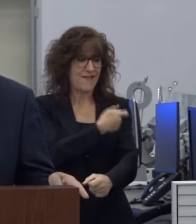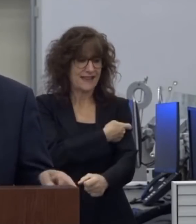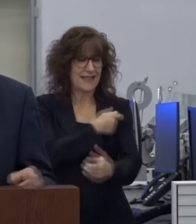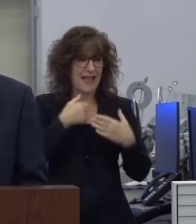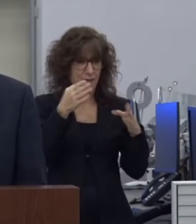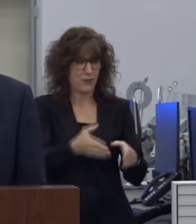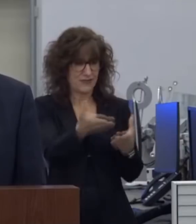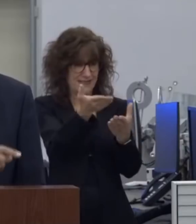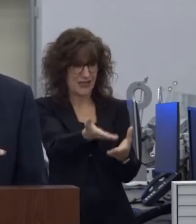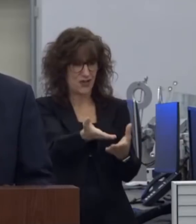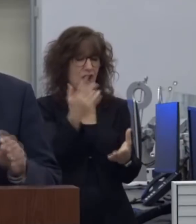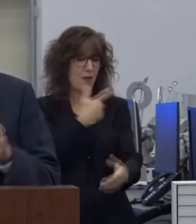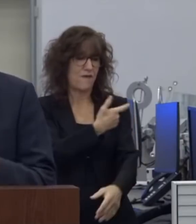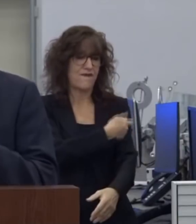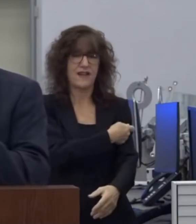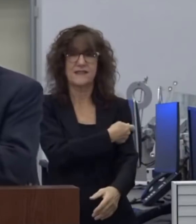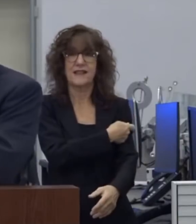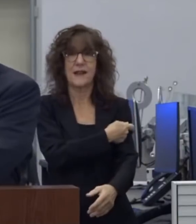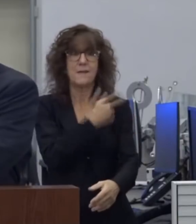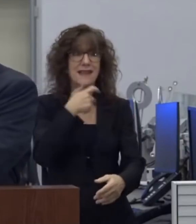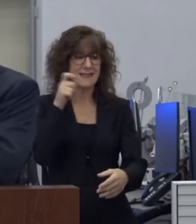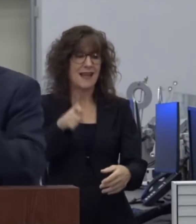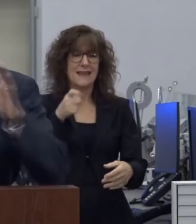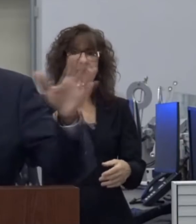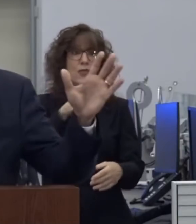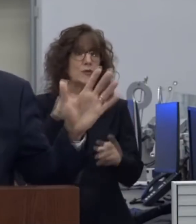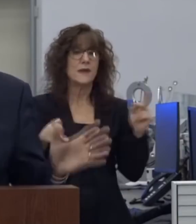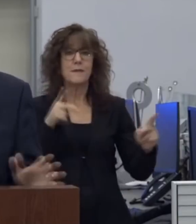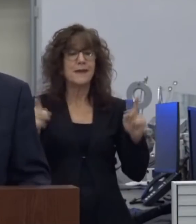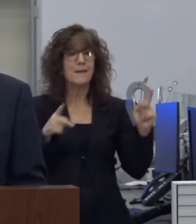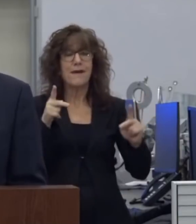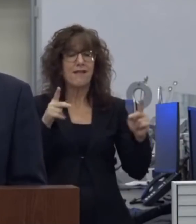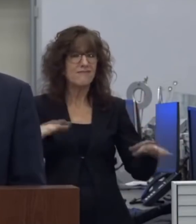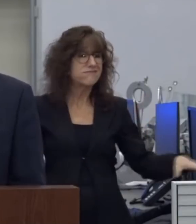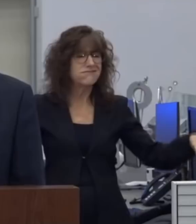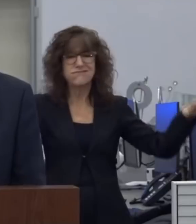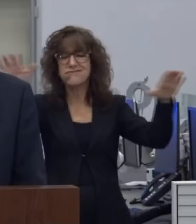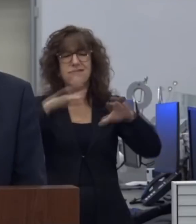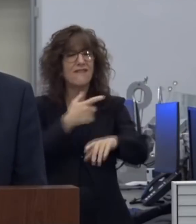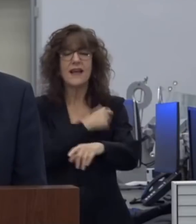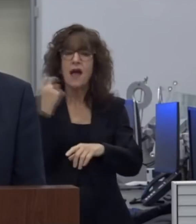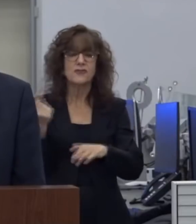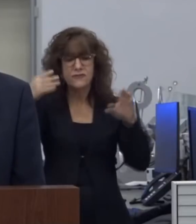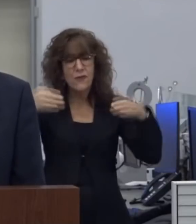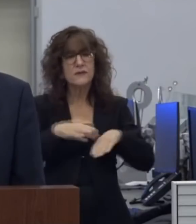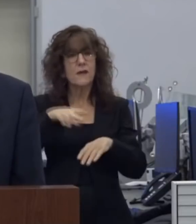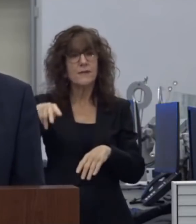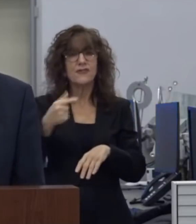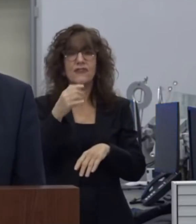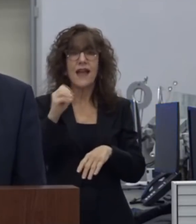a person here, I'm going to vaccinate them because I need the people all over this region vaccinated, not just Prince George's County.